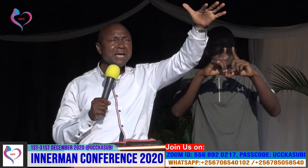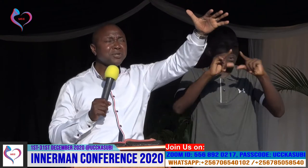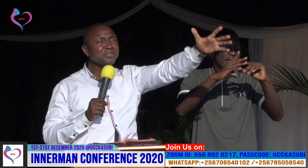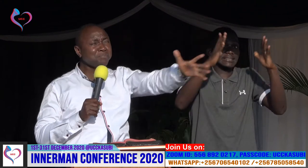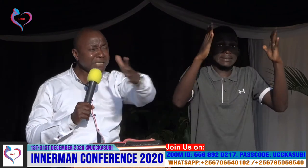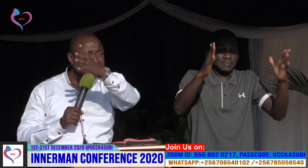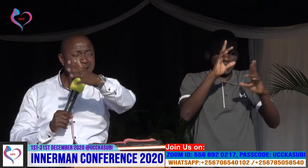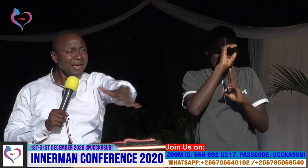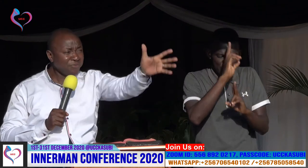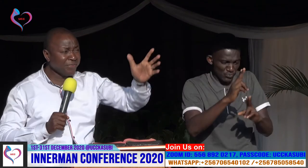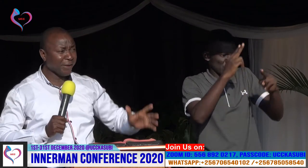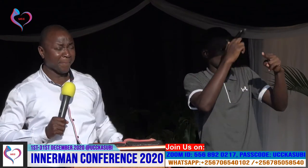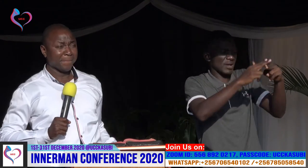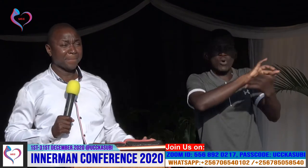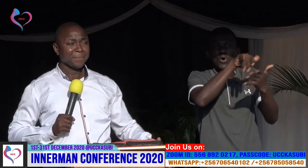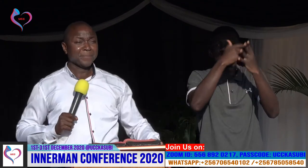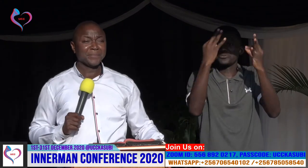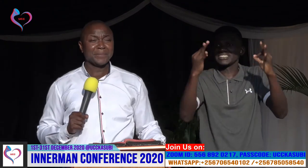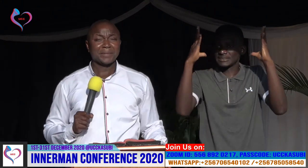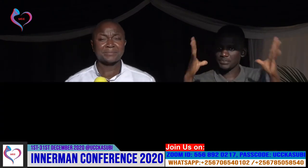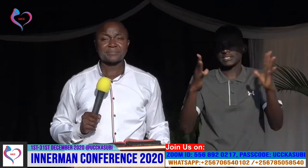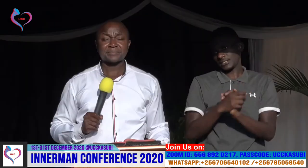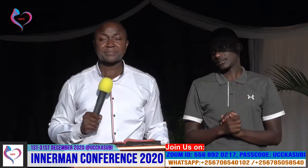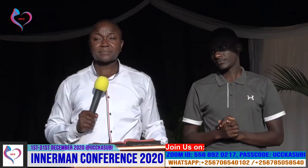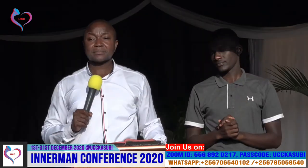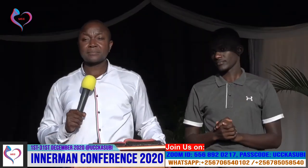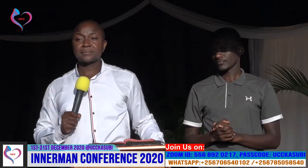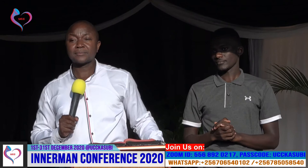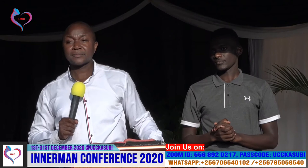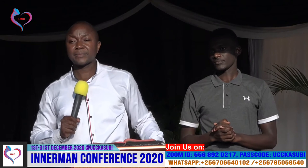big titles, big everything. So,